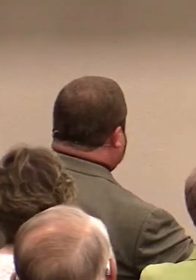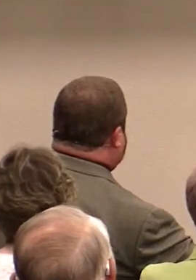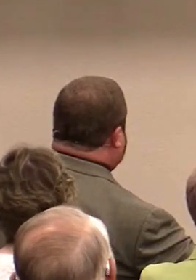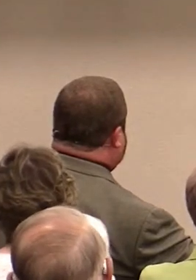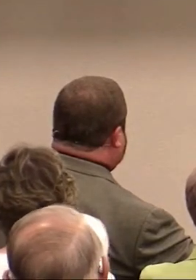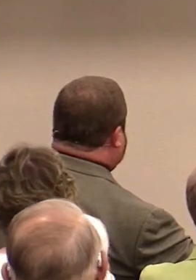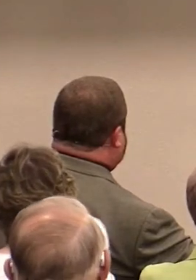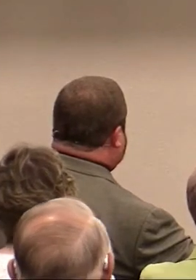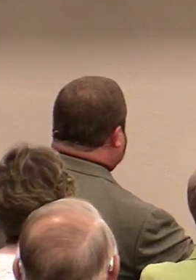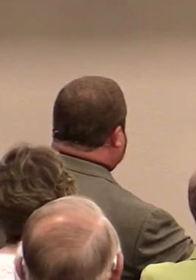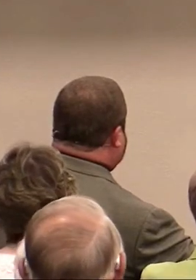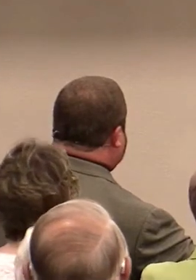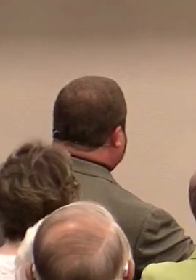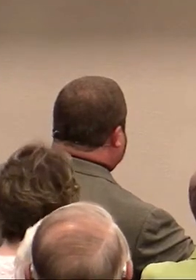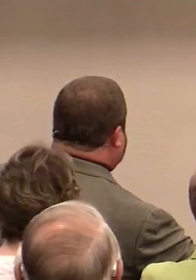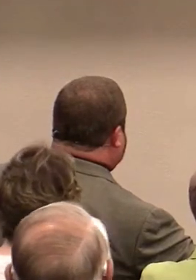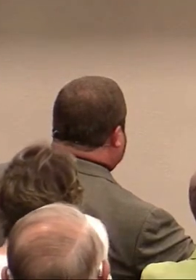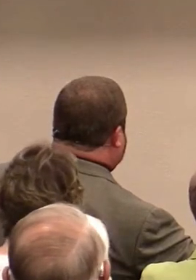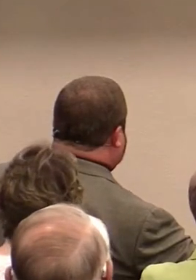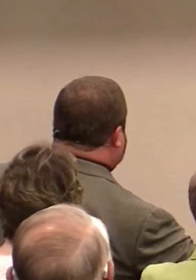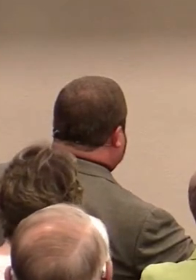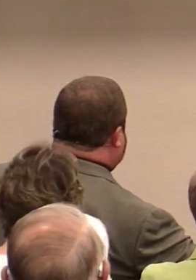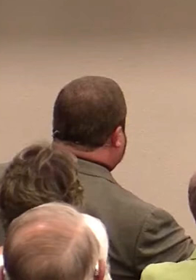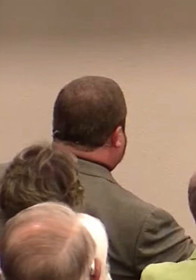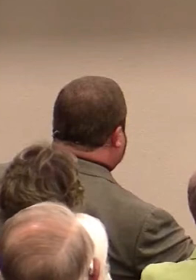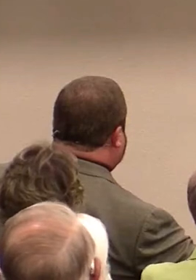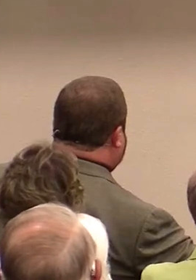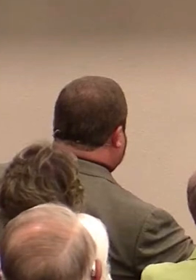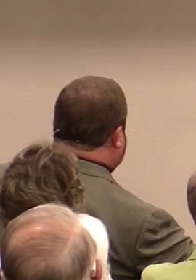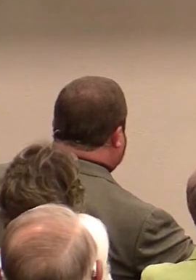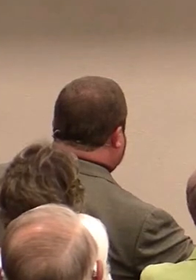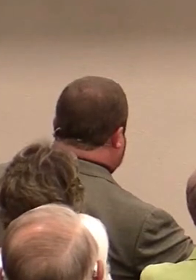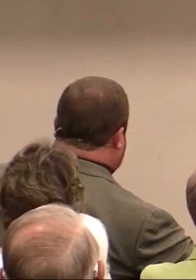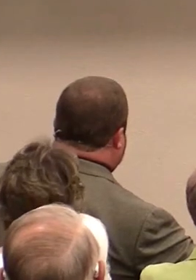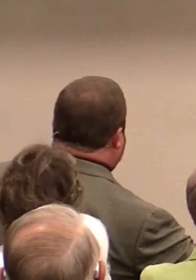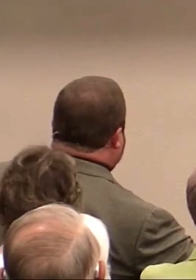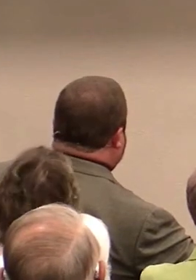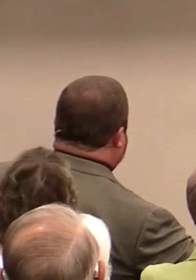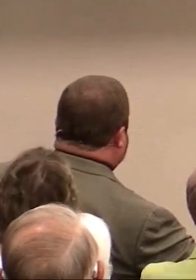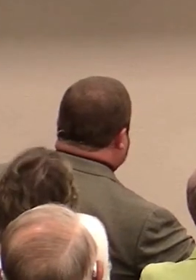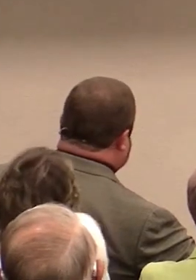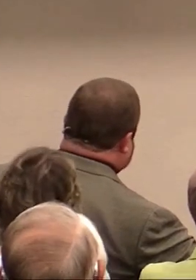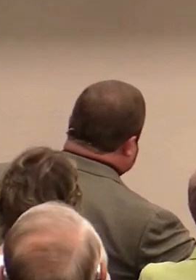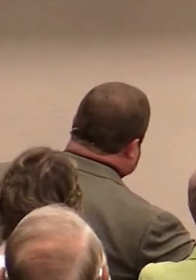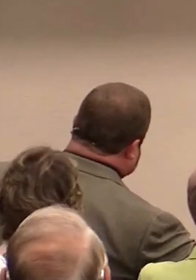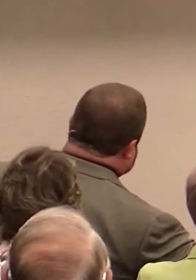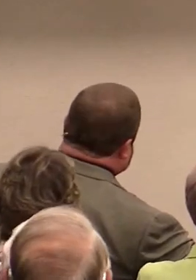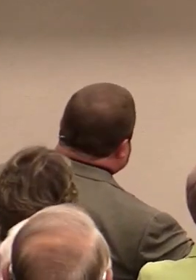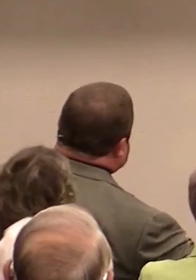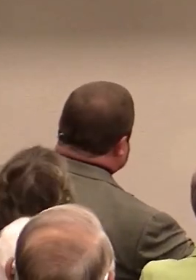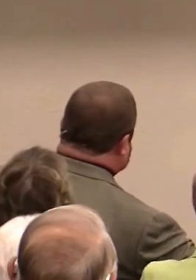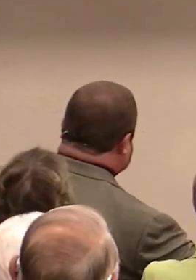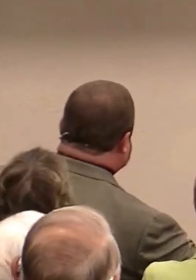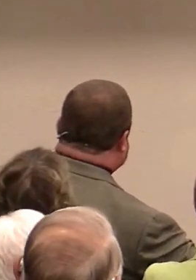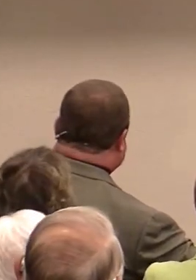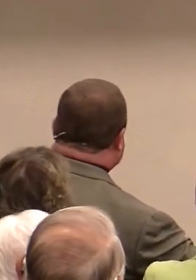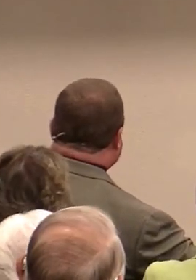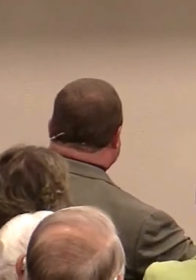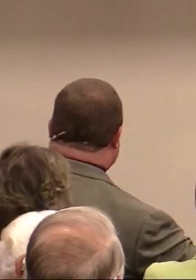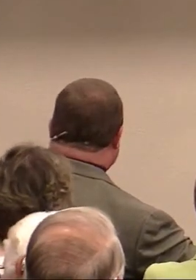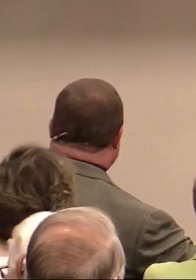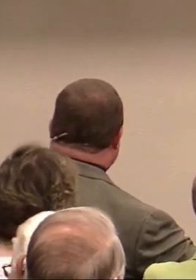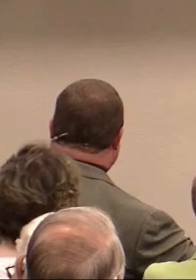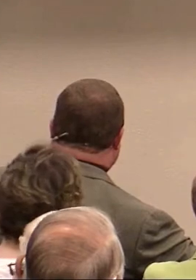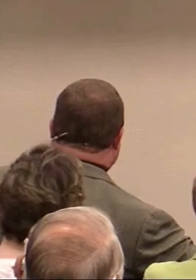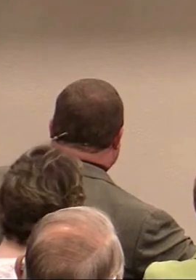to explain how it went through the windmill as it was turning and bounced off of the shark and went